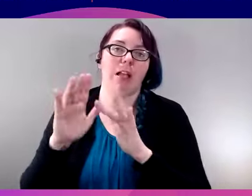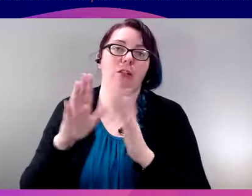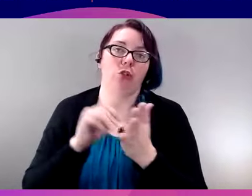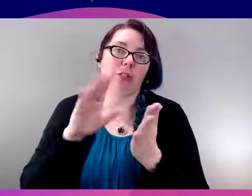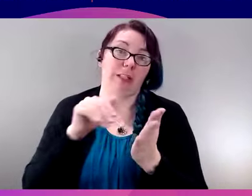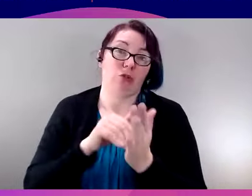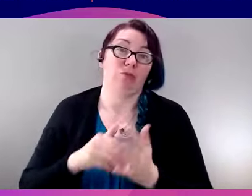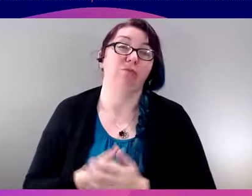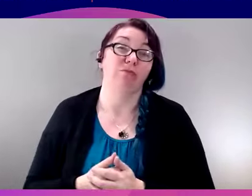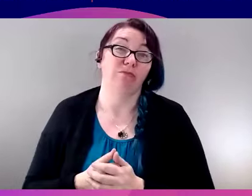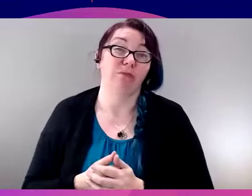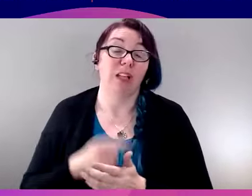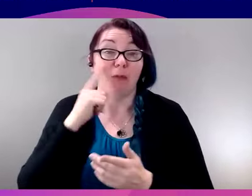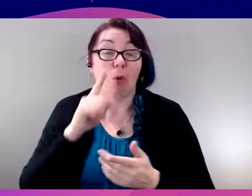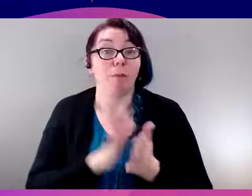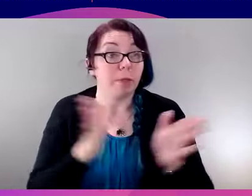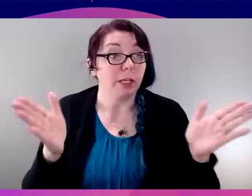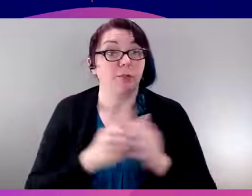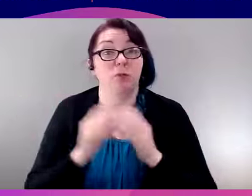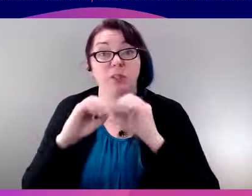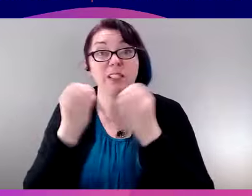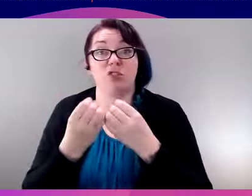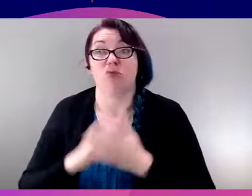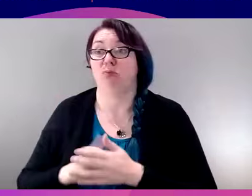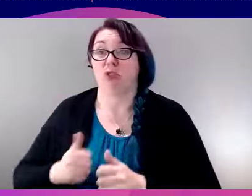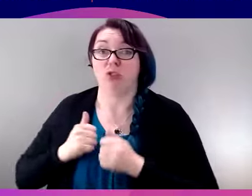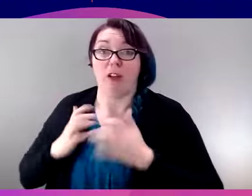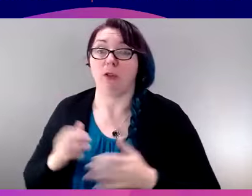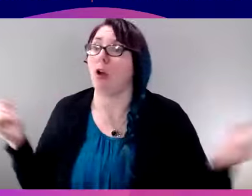and survivors to learn, explore, and grow.